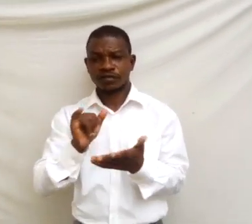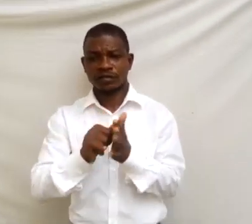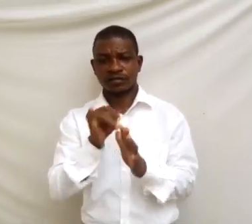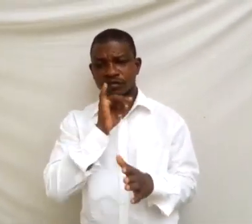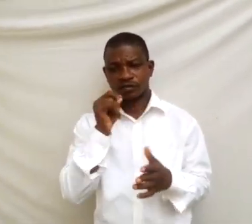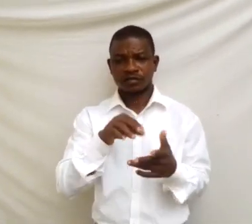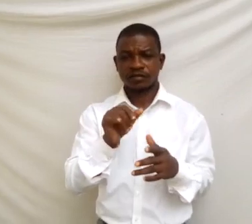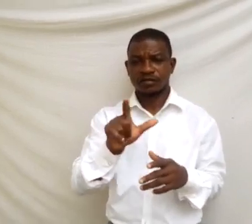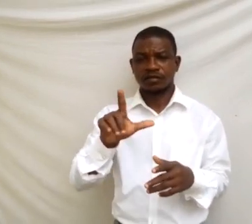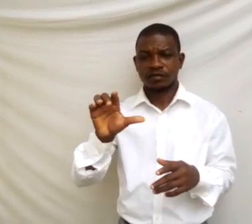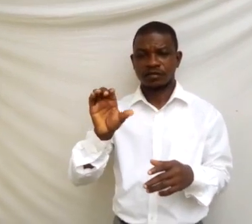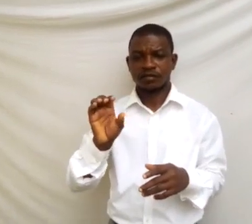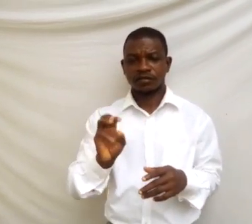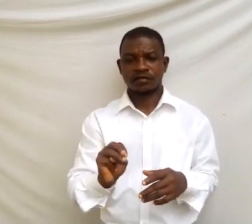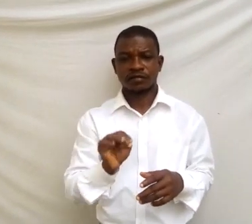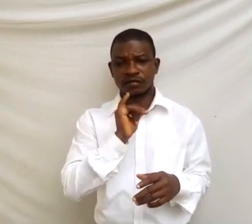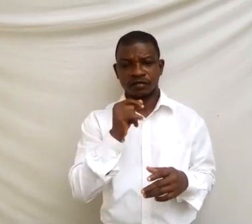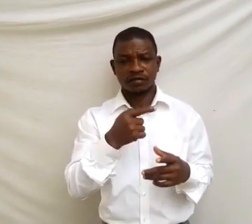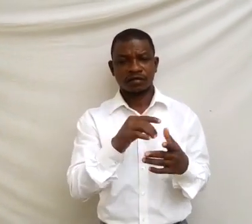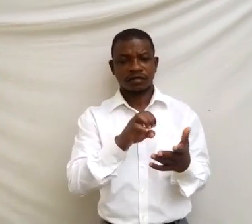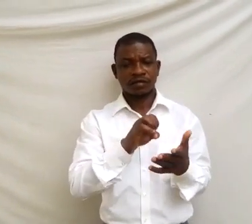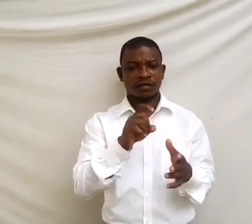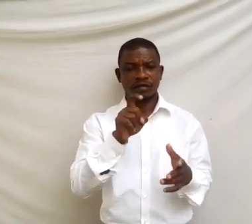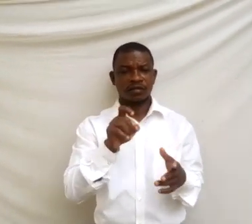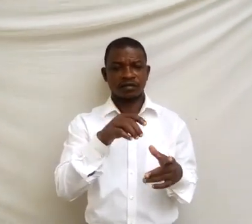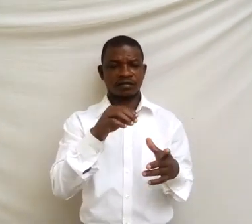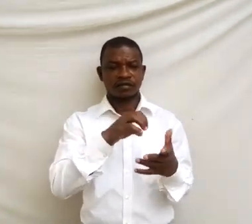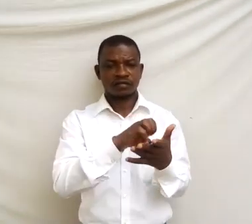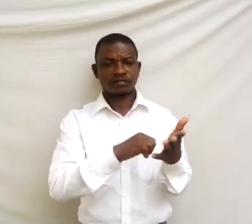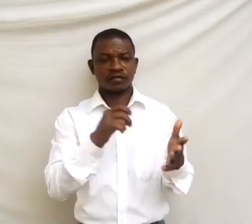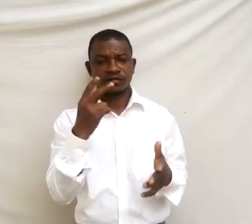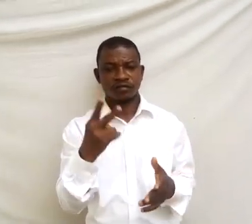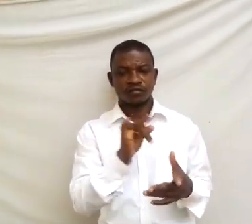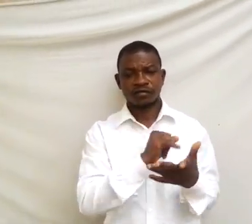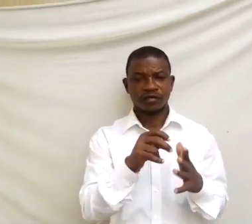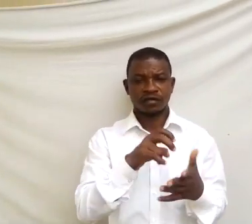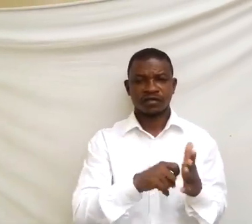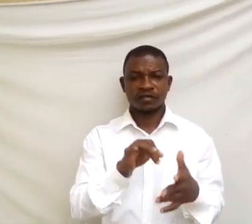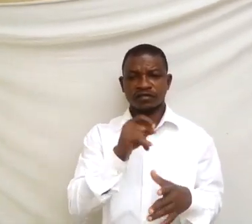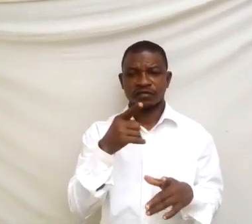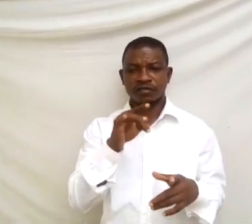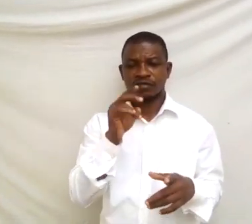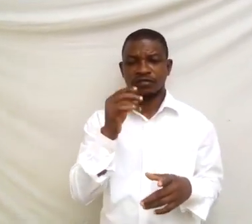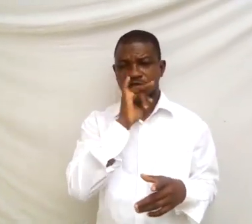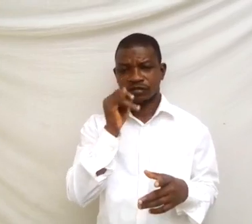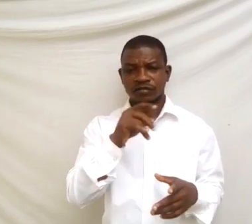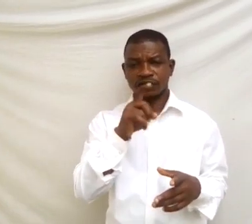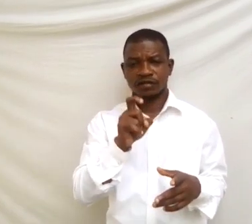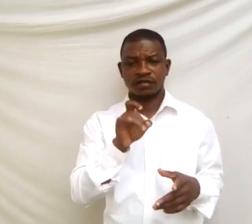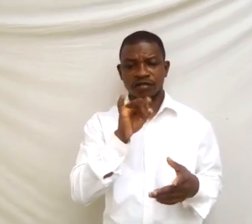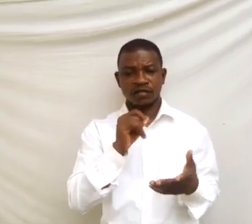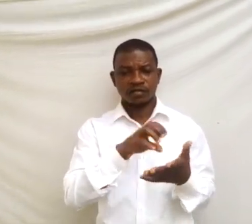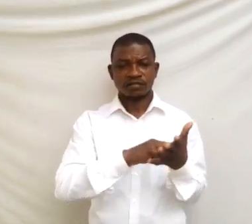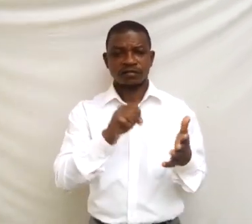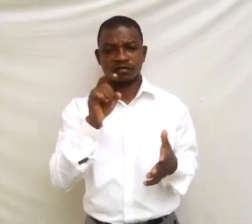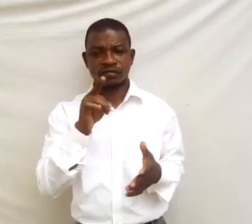the LCM of x minus 2 and x minus 1 is x minus 2 into brackets,